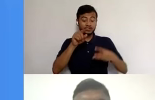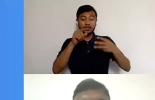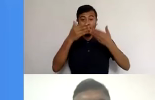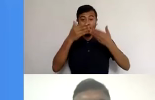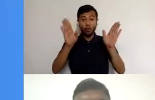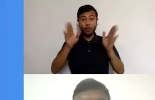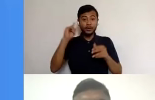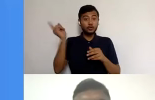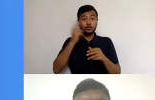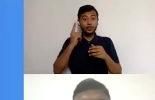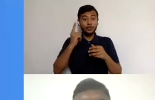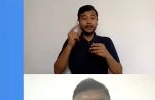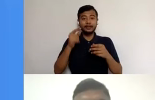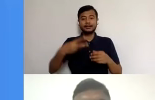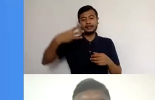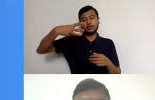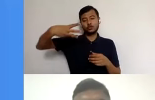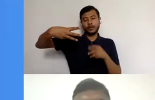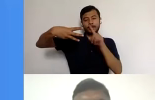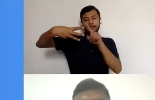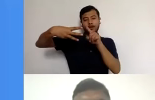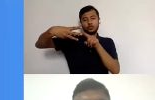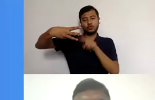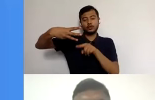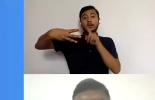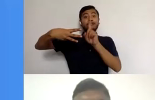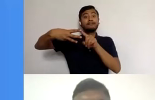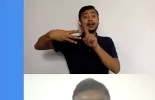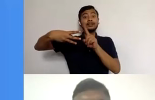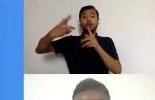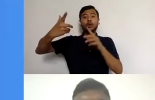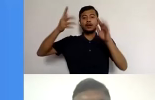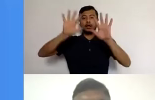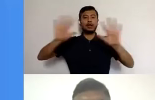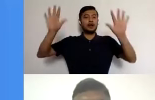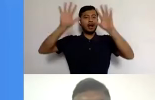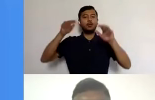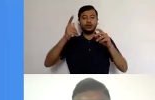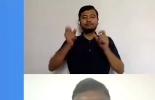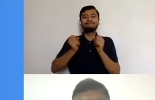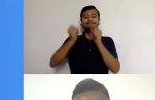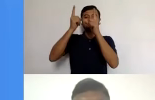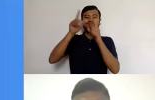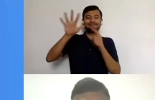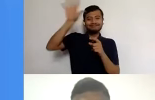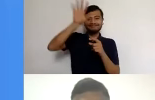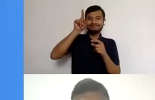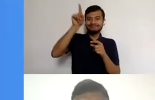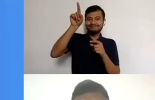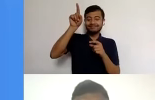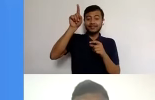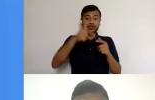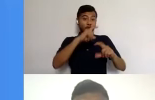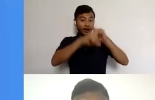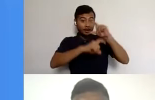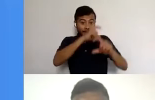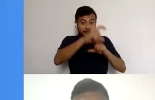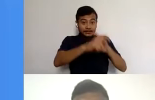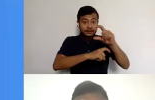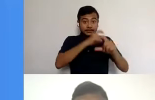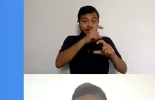Number one, it's a cloud federation. So it creates a federation of networks and identity providers to enable automatic